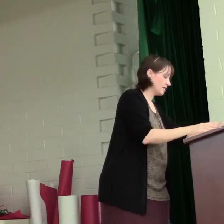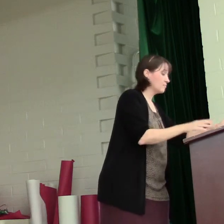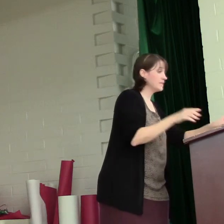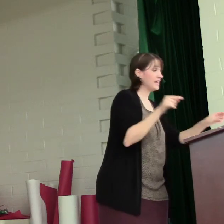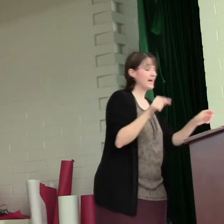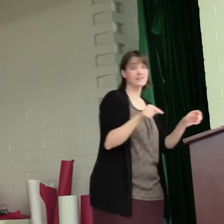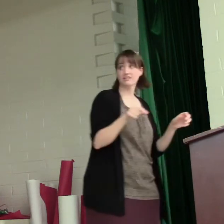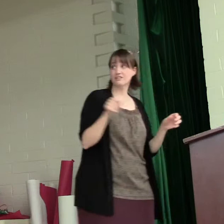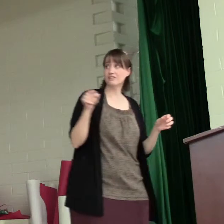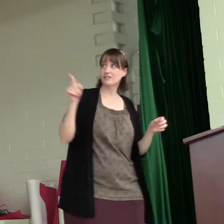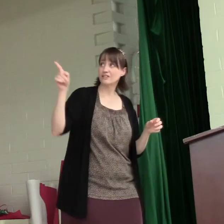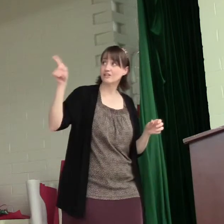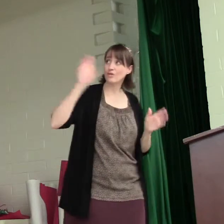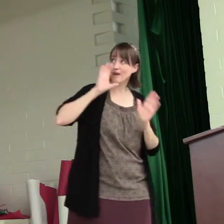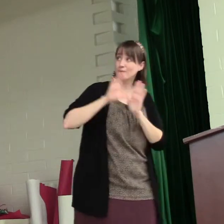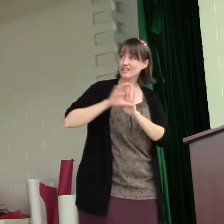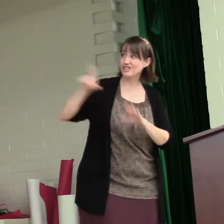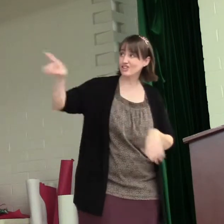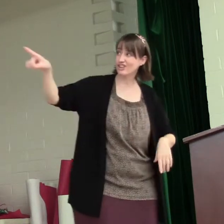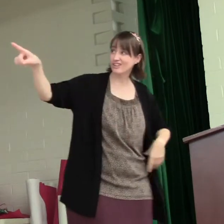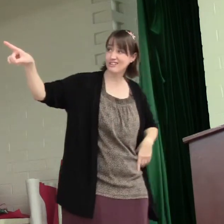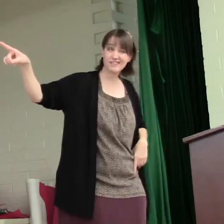But that, you know, that picture,